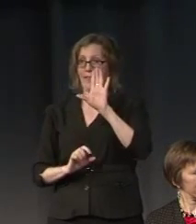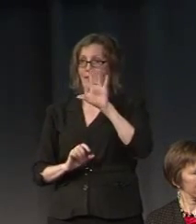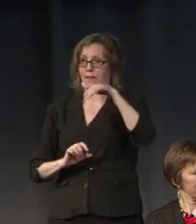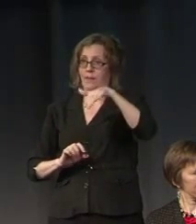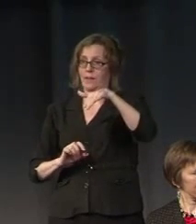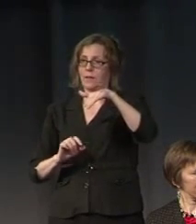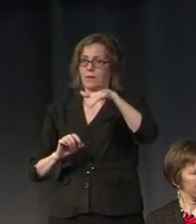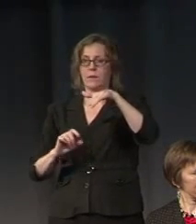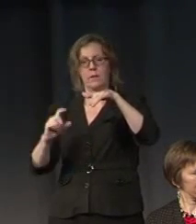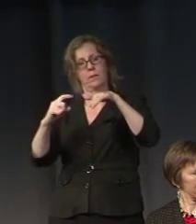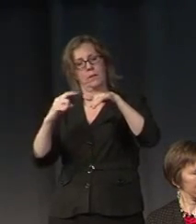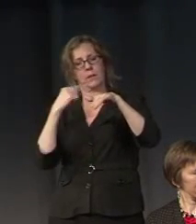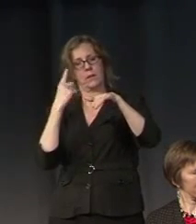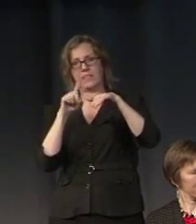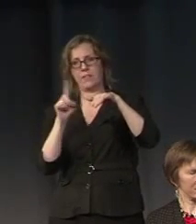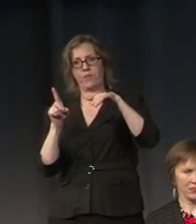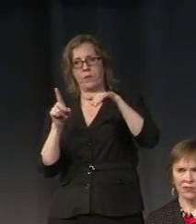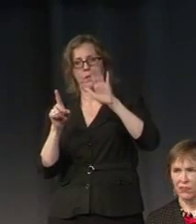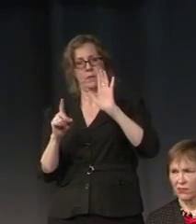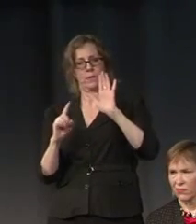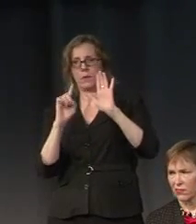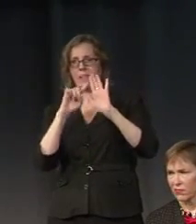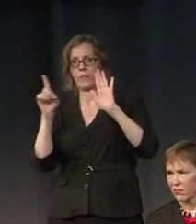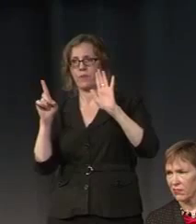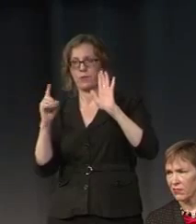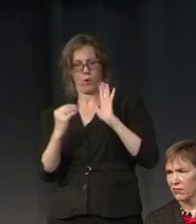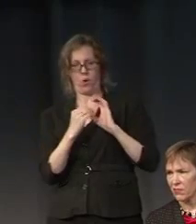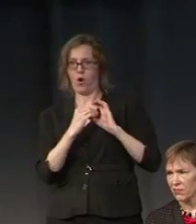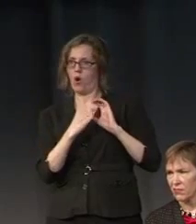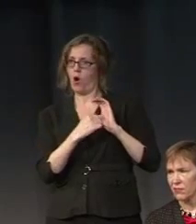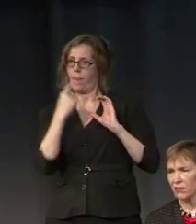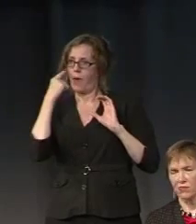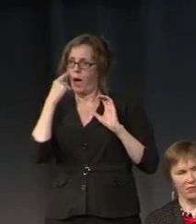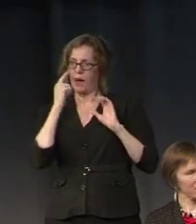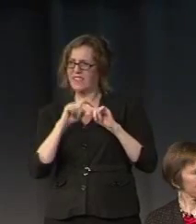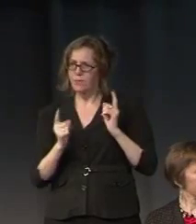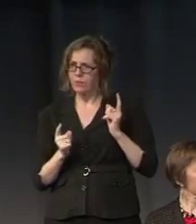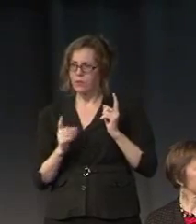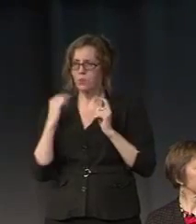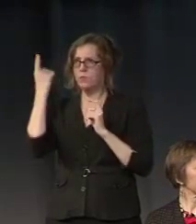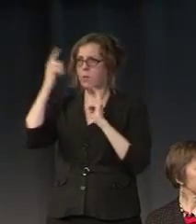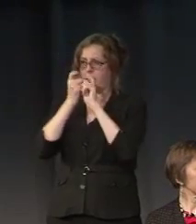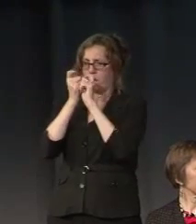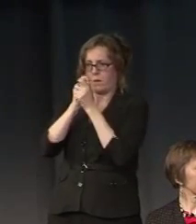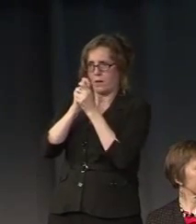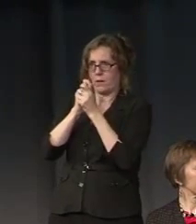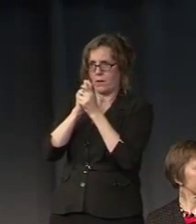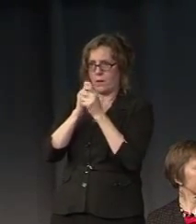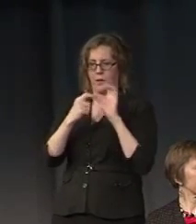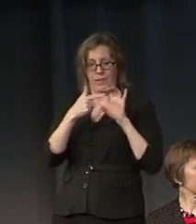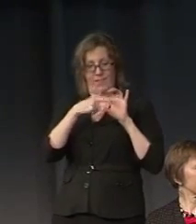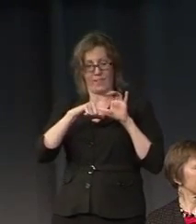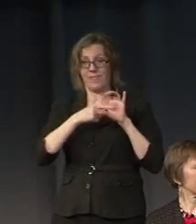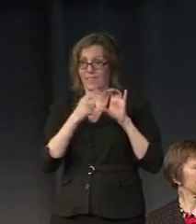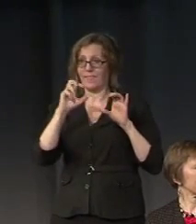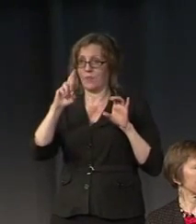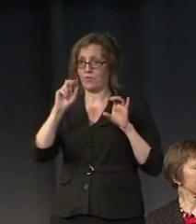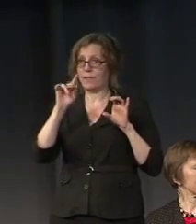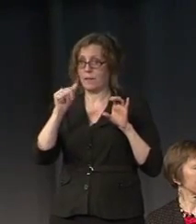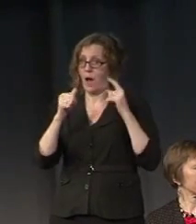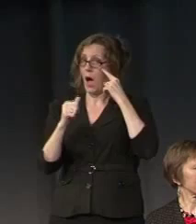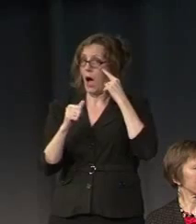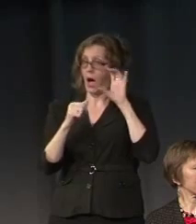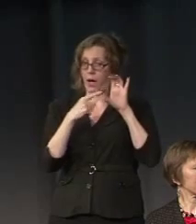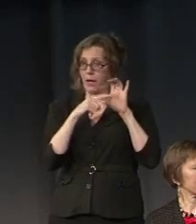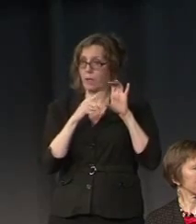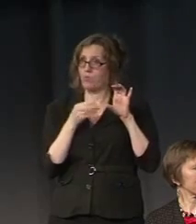my hand. So there's some transformation that's taking place between a retinal basis, that is what our eye provides our